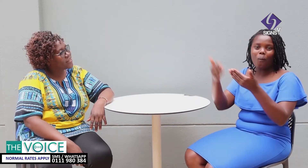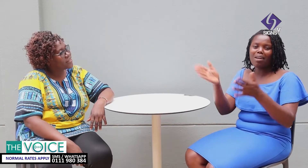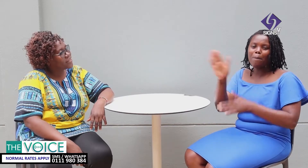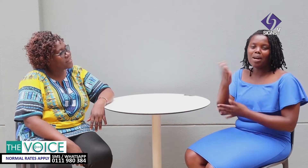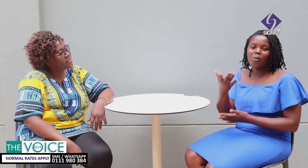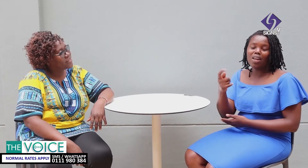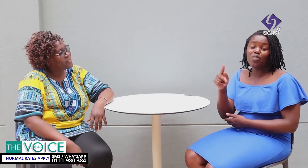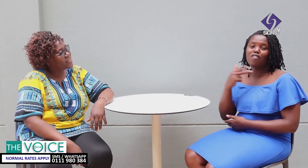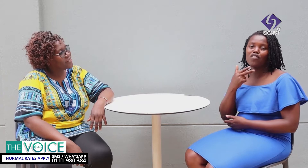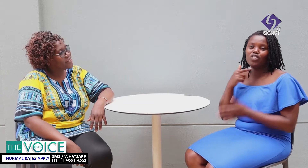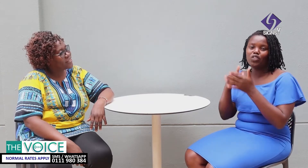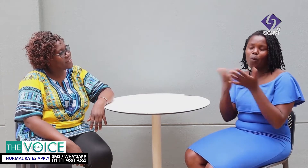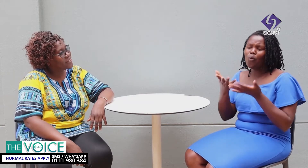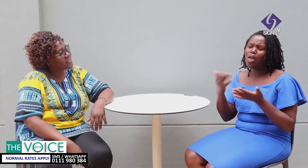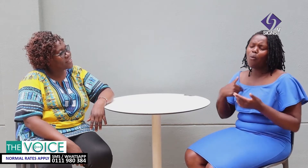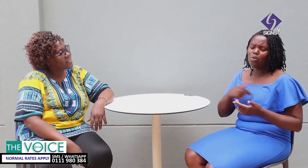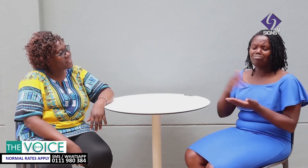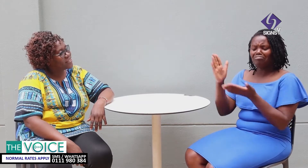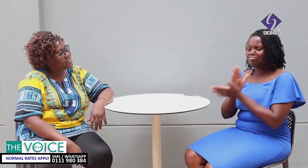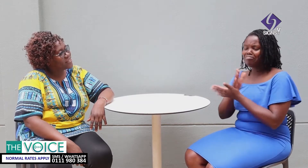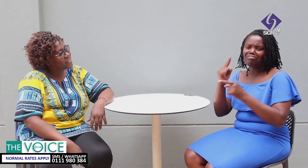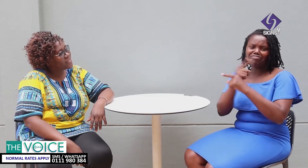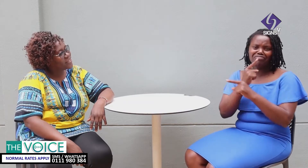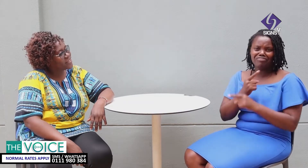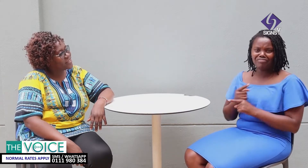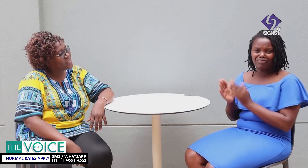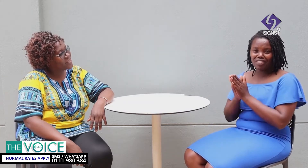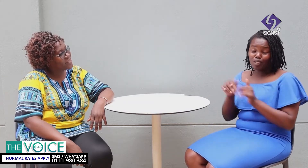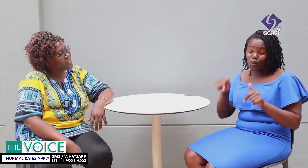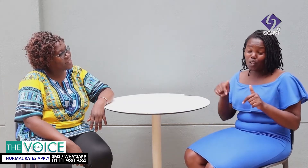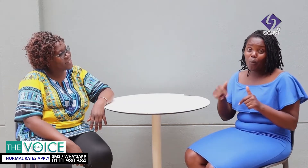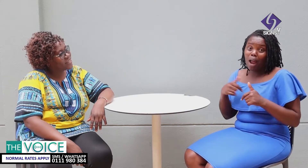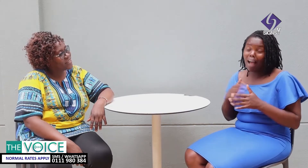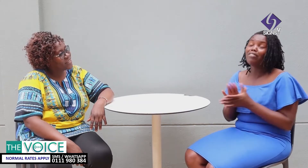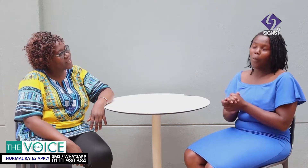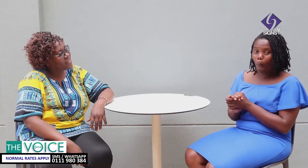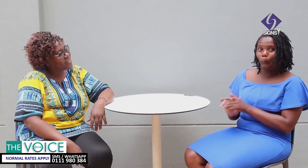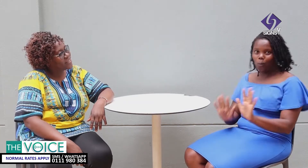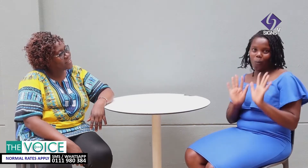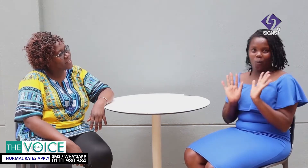the Science TV voice show where we share different stories. Today we have a very beautiful